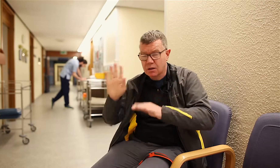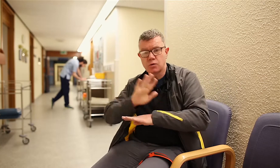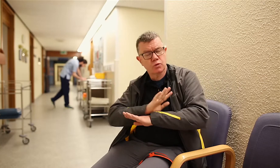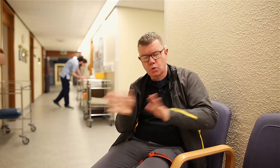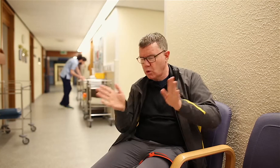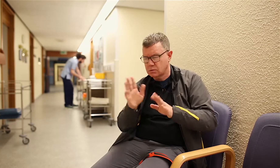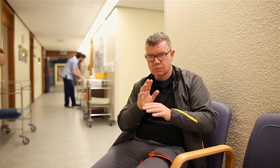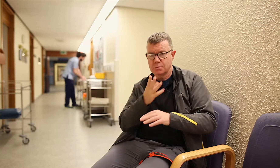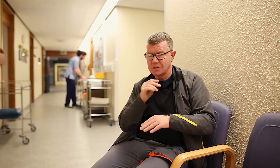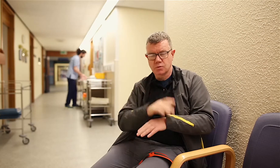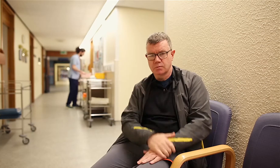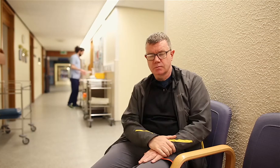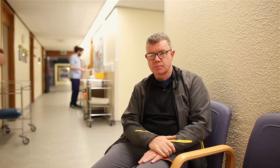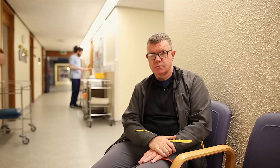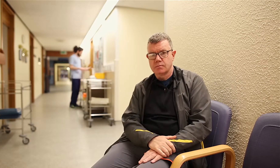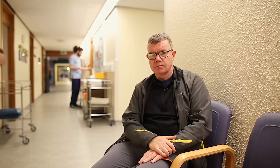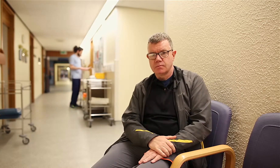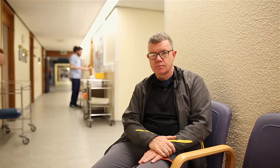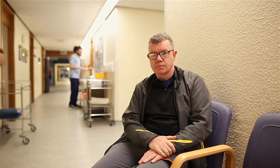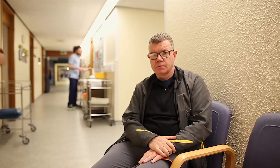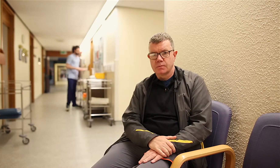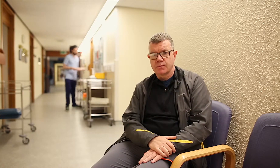use gestures, they don't work.